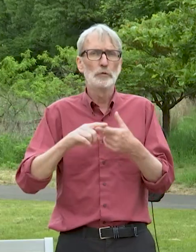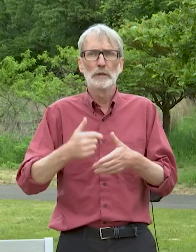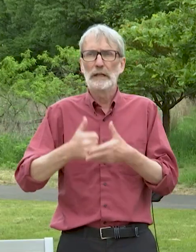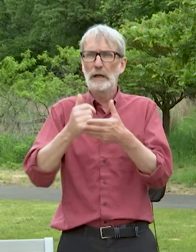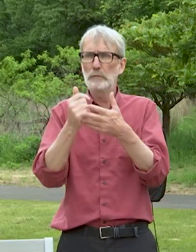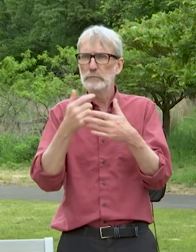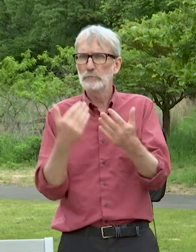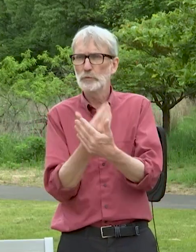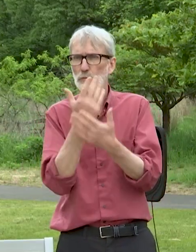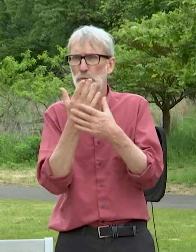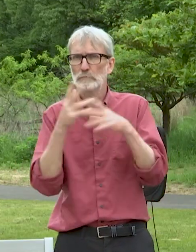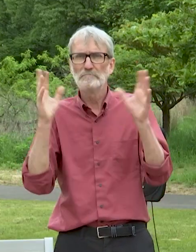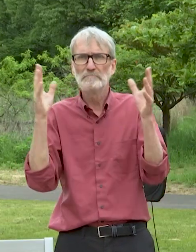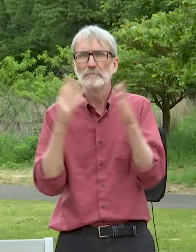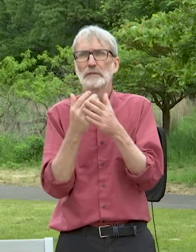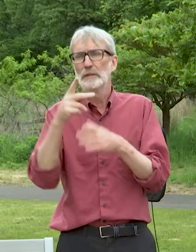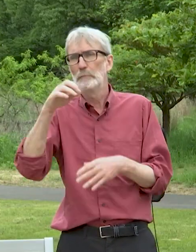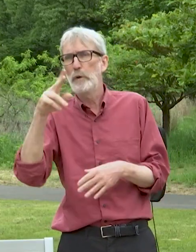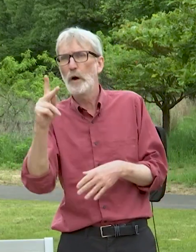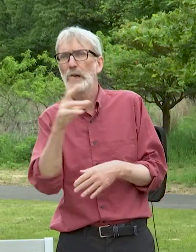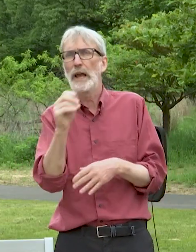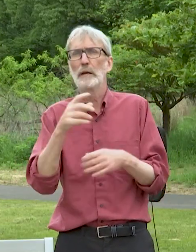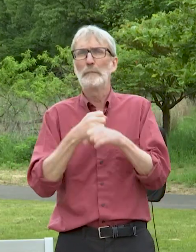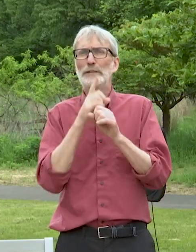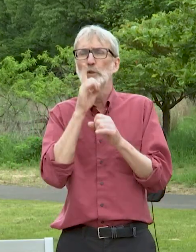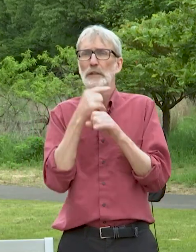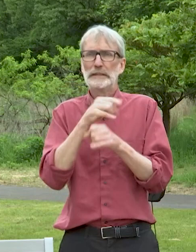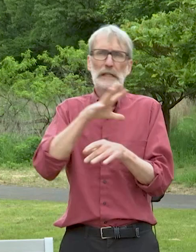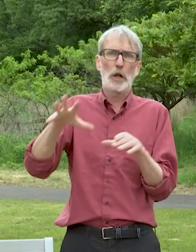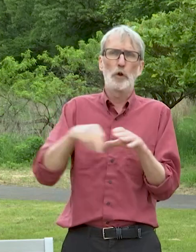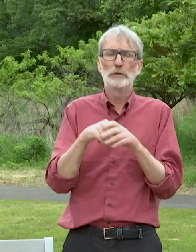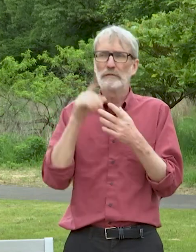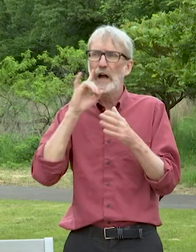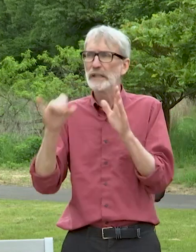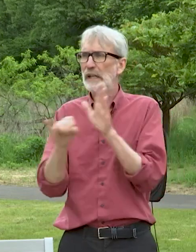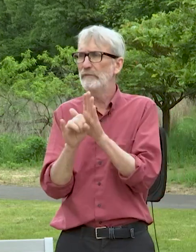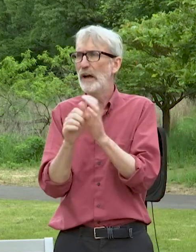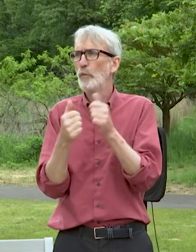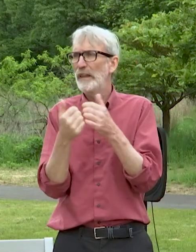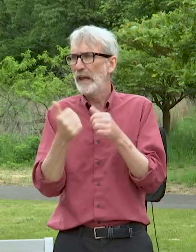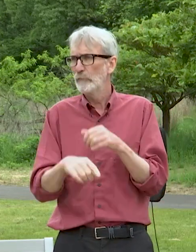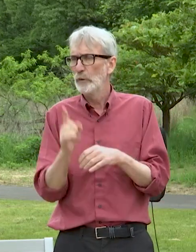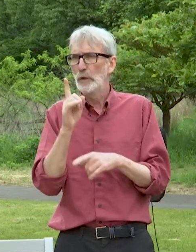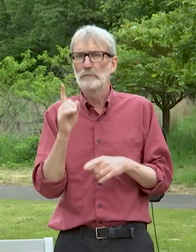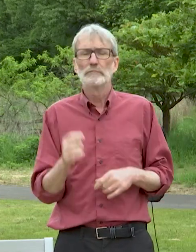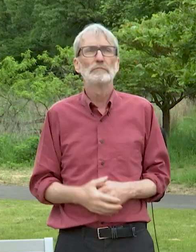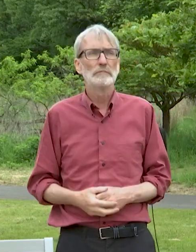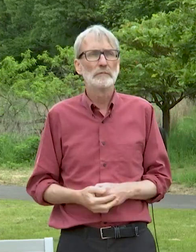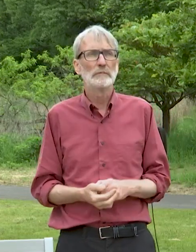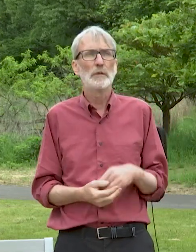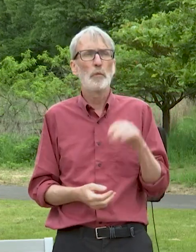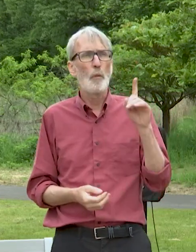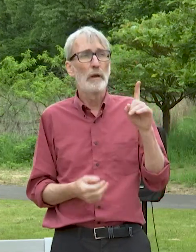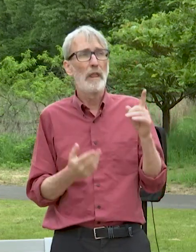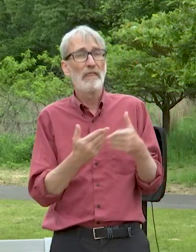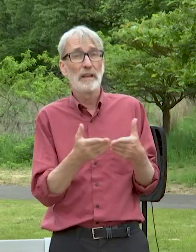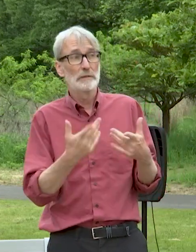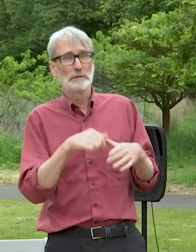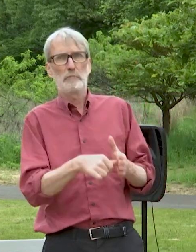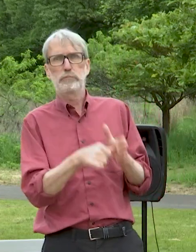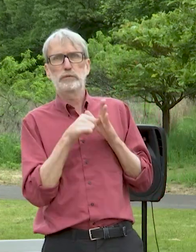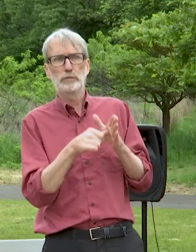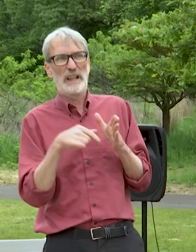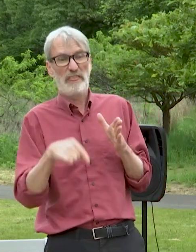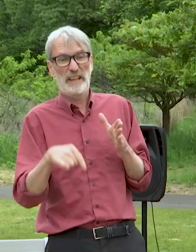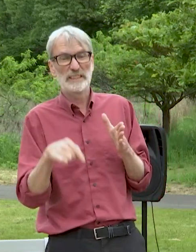our parks, to make sure that it is inclusive and identifies with everybody. I think one of the things that is so impressive about this particular